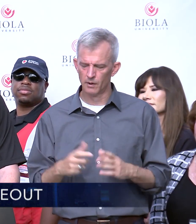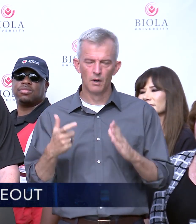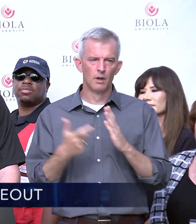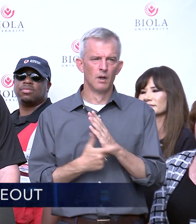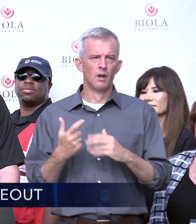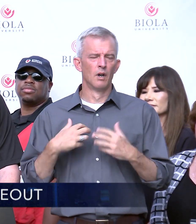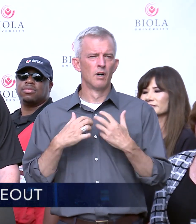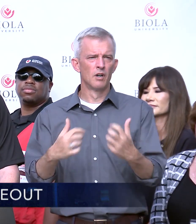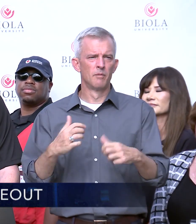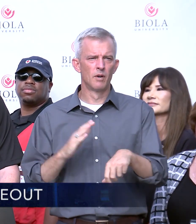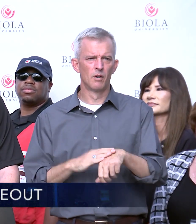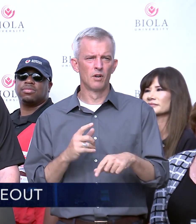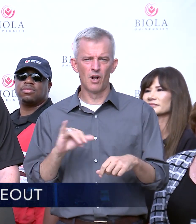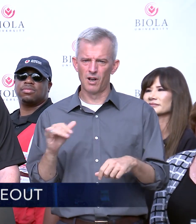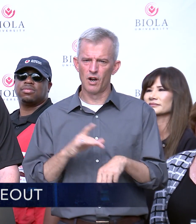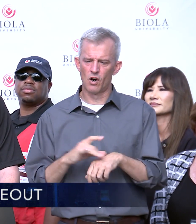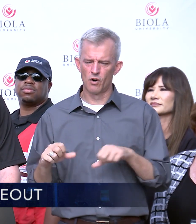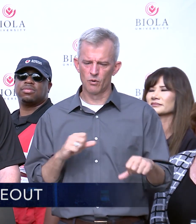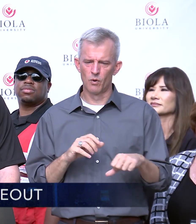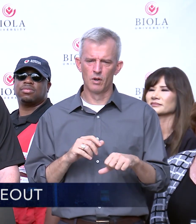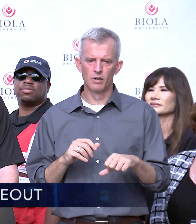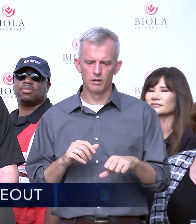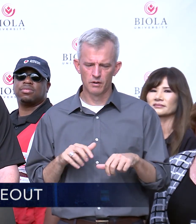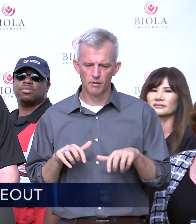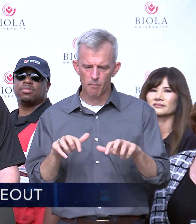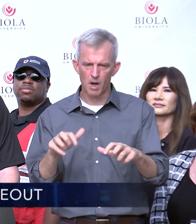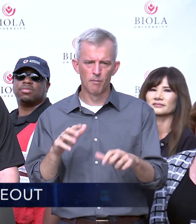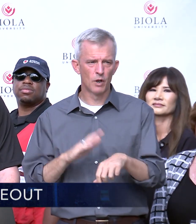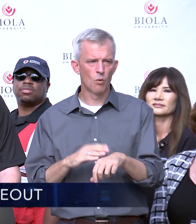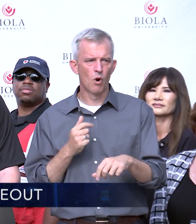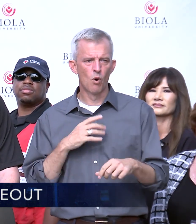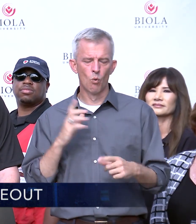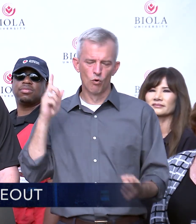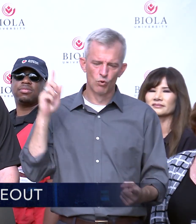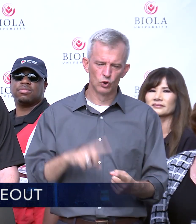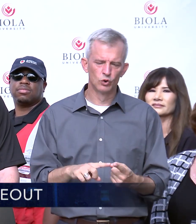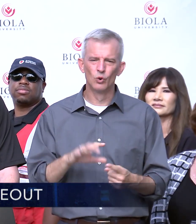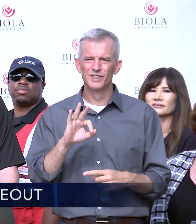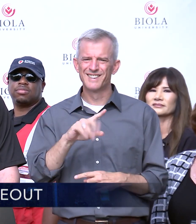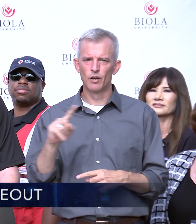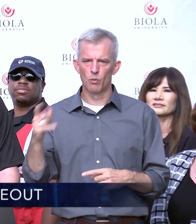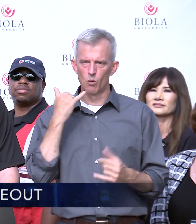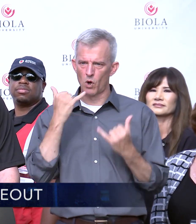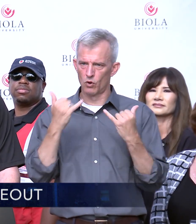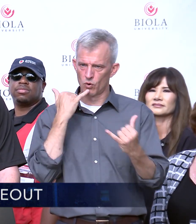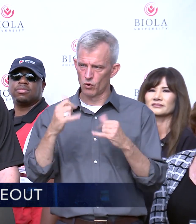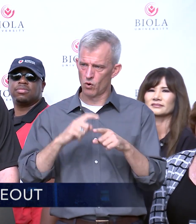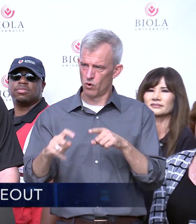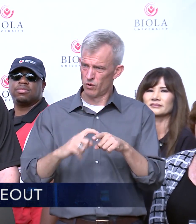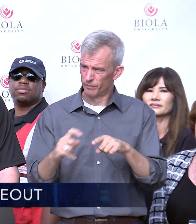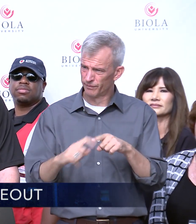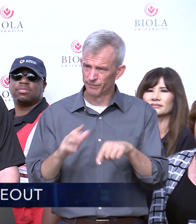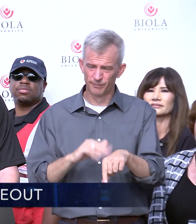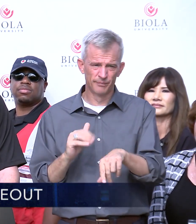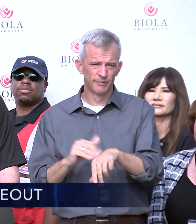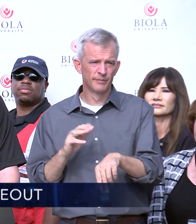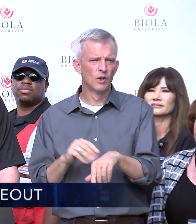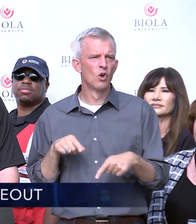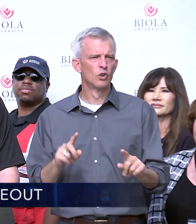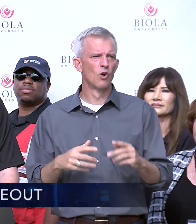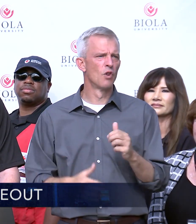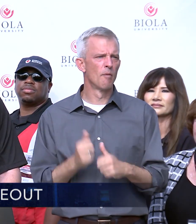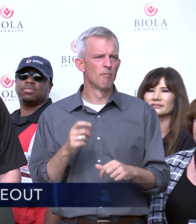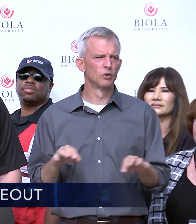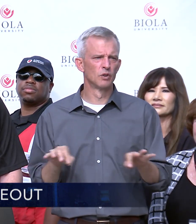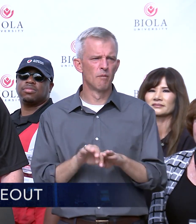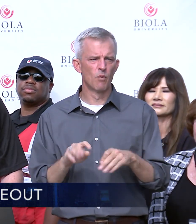alert like earthquake early warning will also vastly reduce call volumes to our 911 infrastructure and emergency dispatchers during the most critical